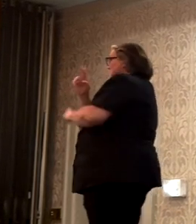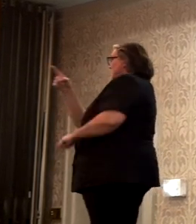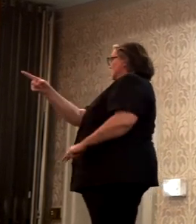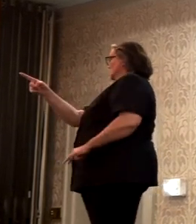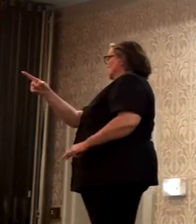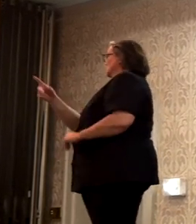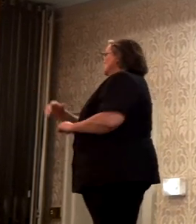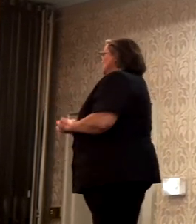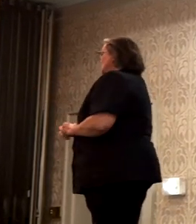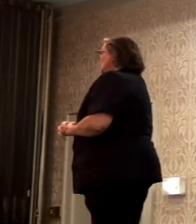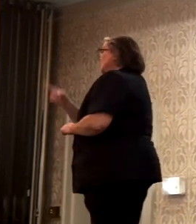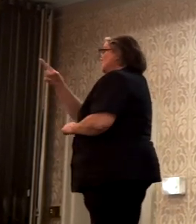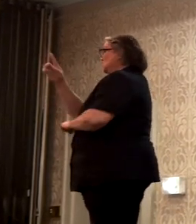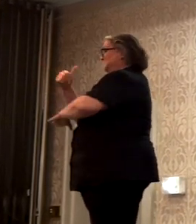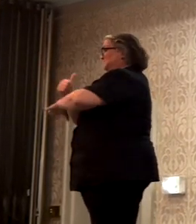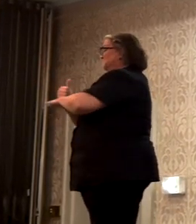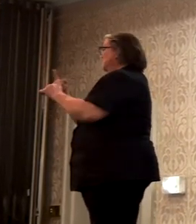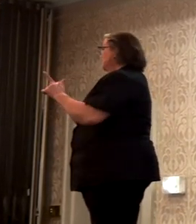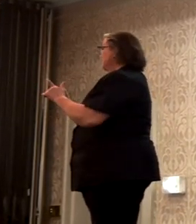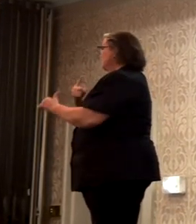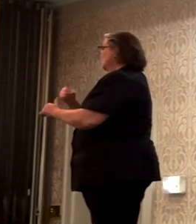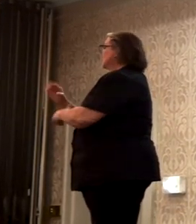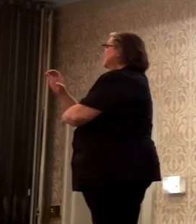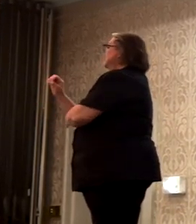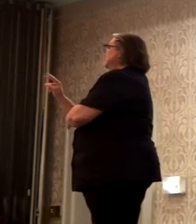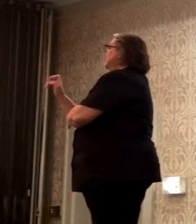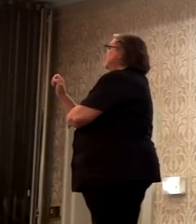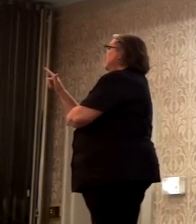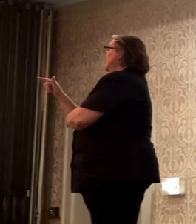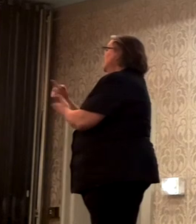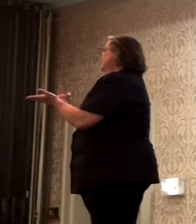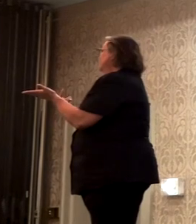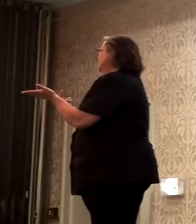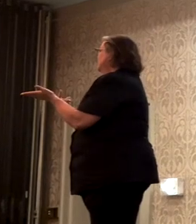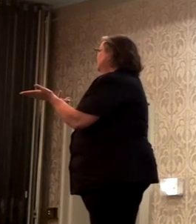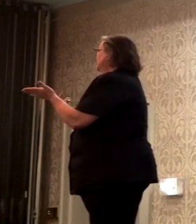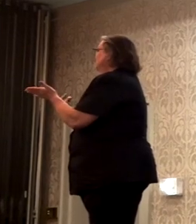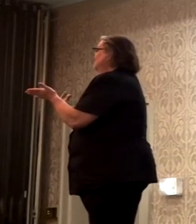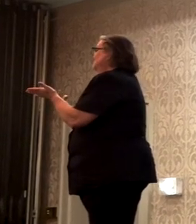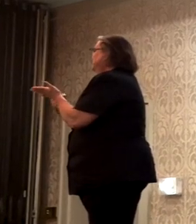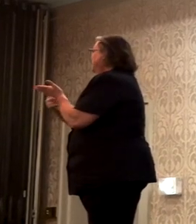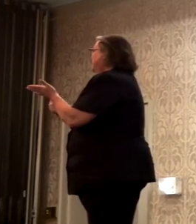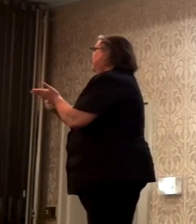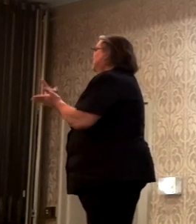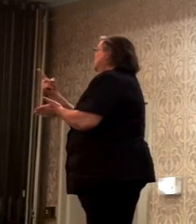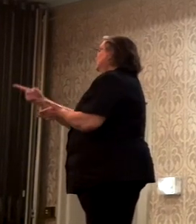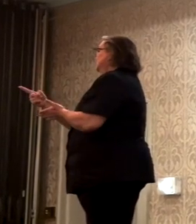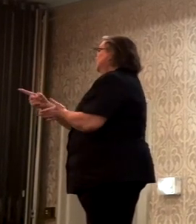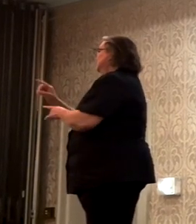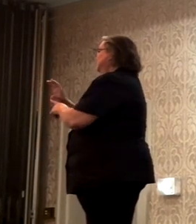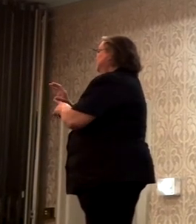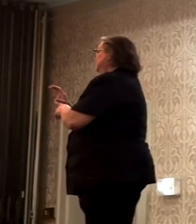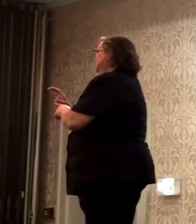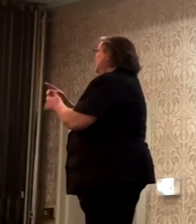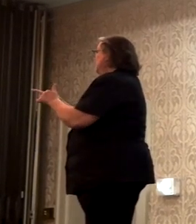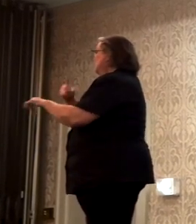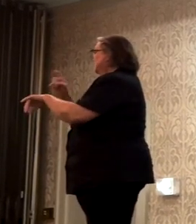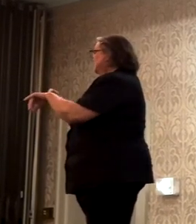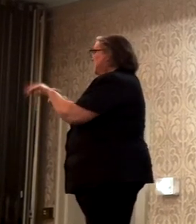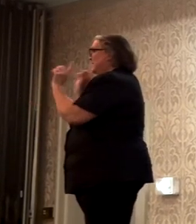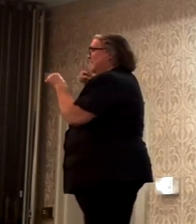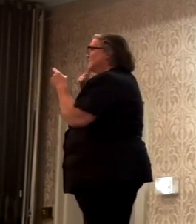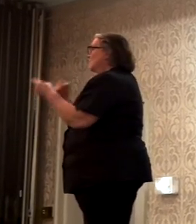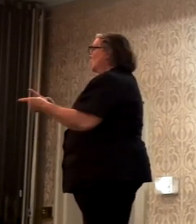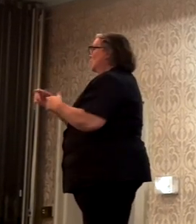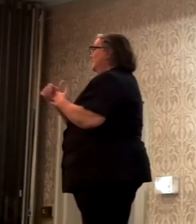the first civil litigation law firm to represent insurance carriers, represented by women, which in itself